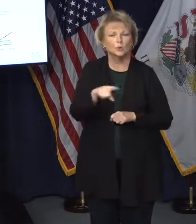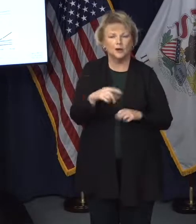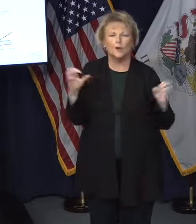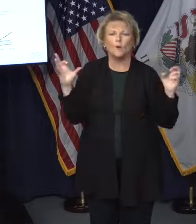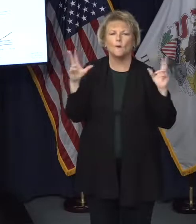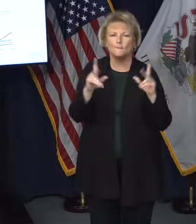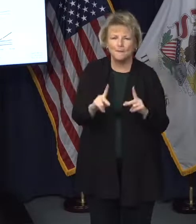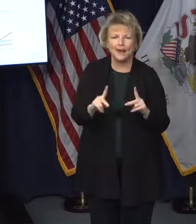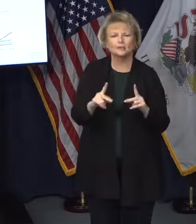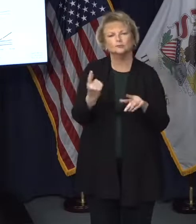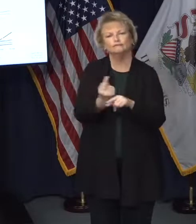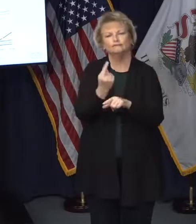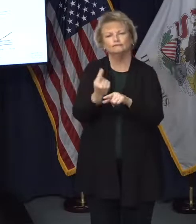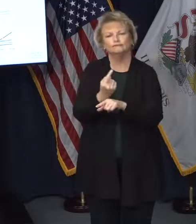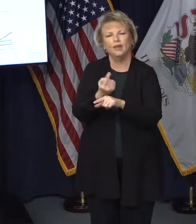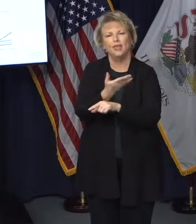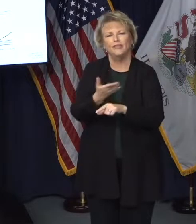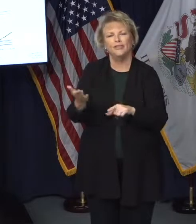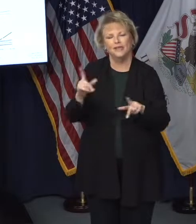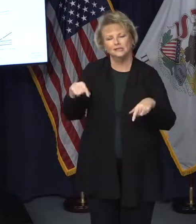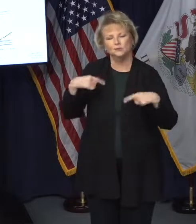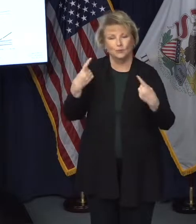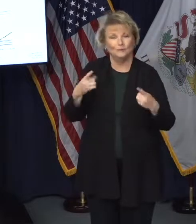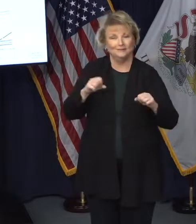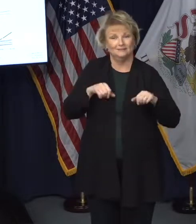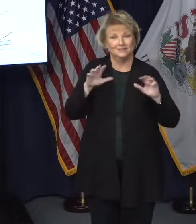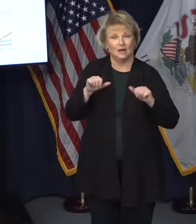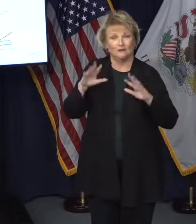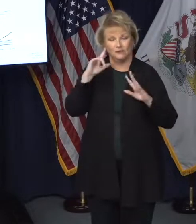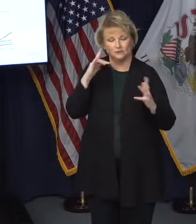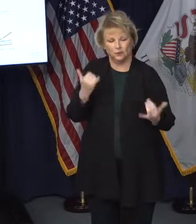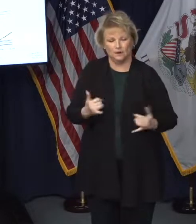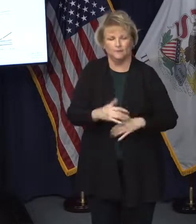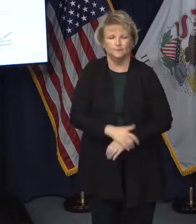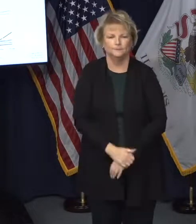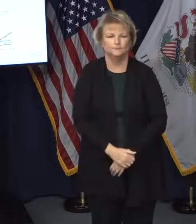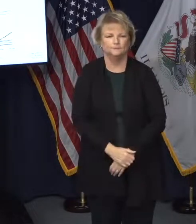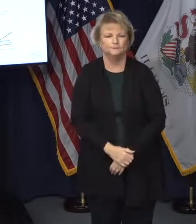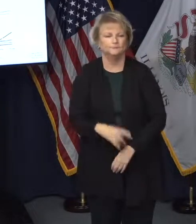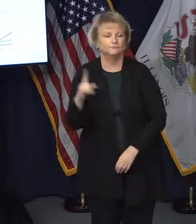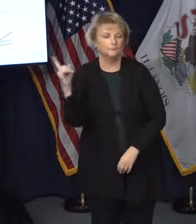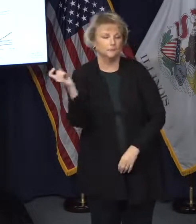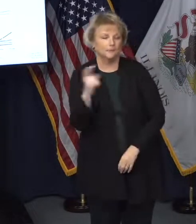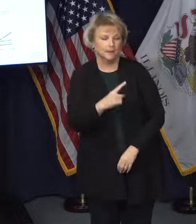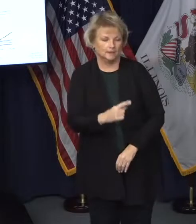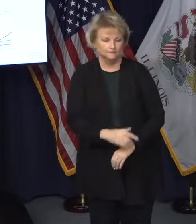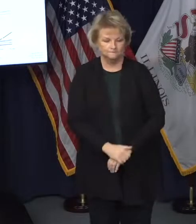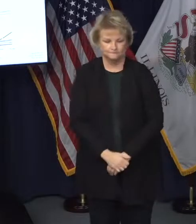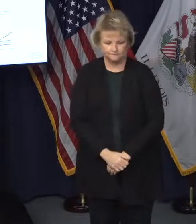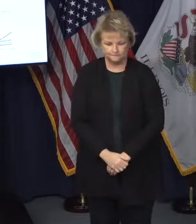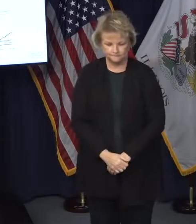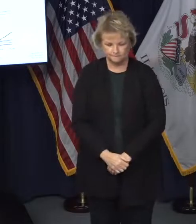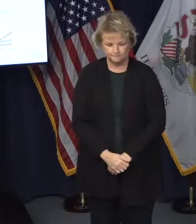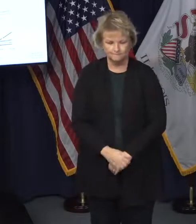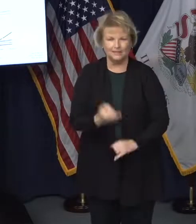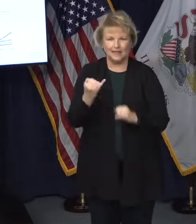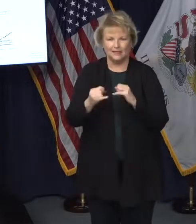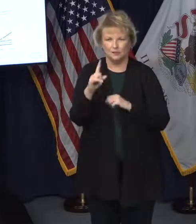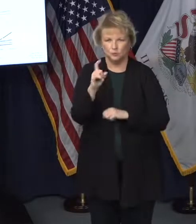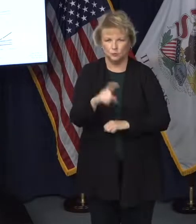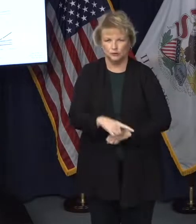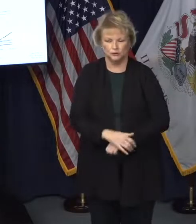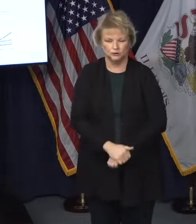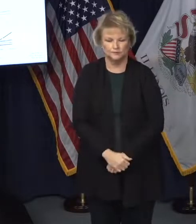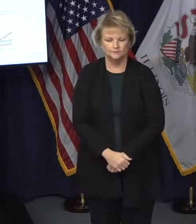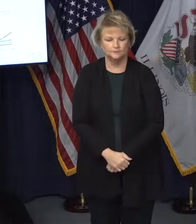to a lot of the things that we have dutifully sacrificed for now. Mike Militich at Quincy will be our last question today.